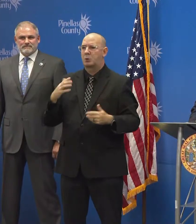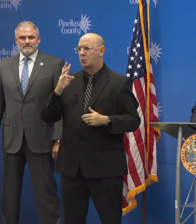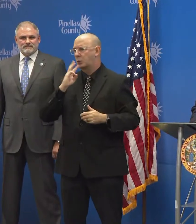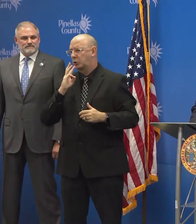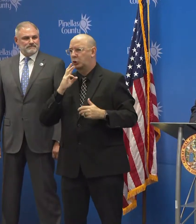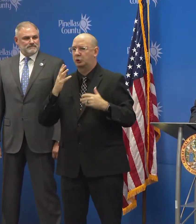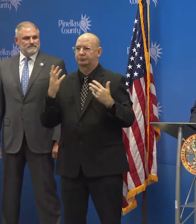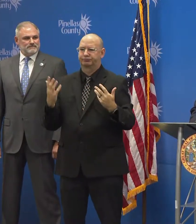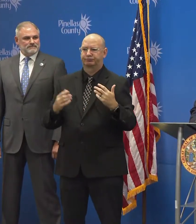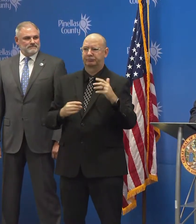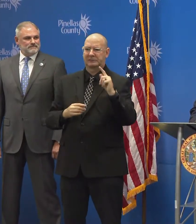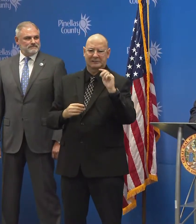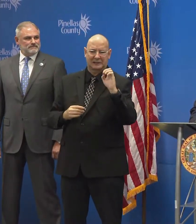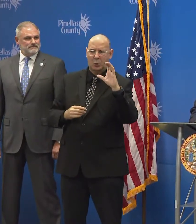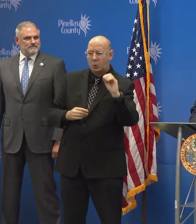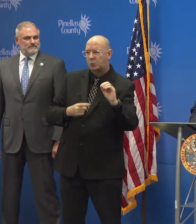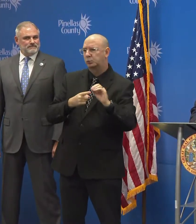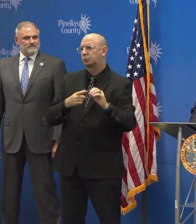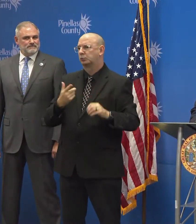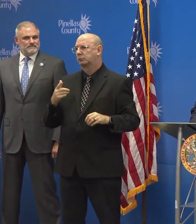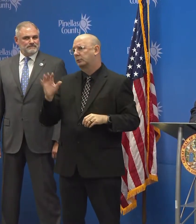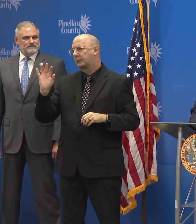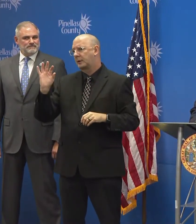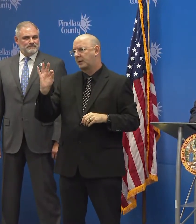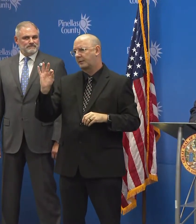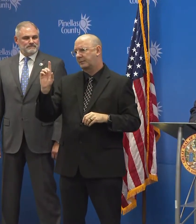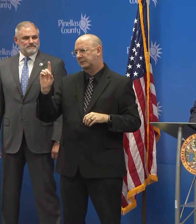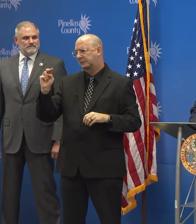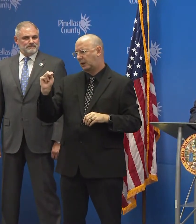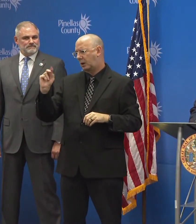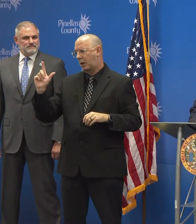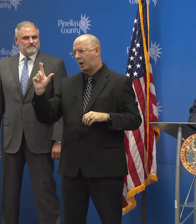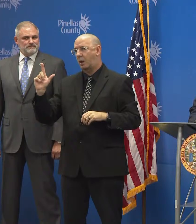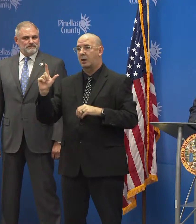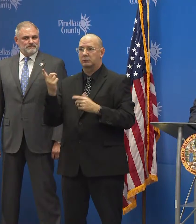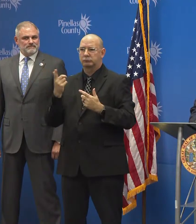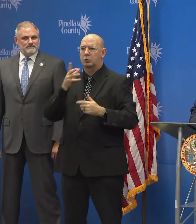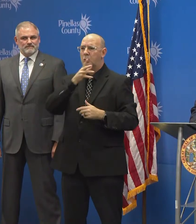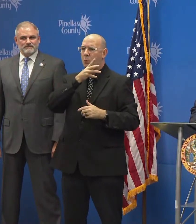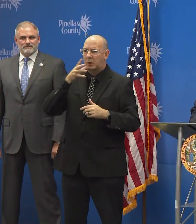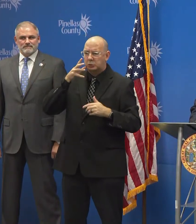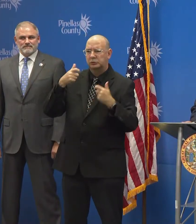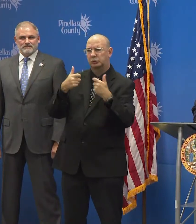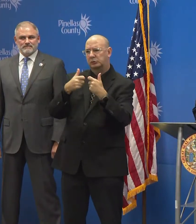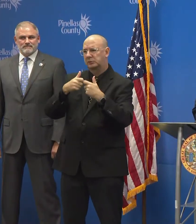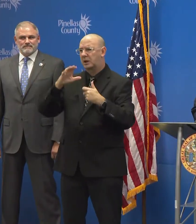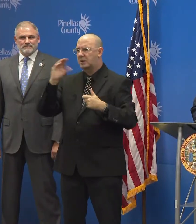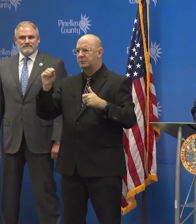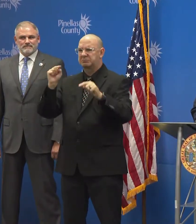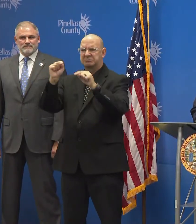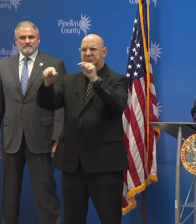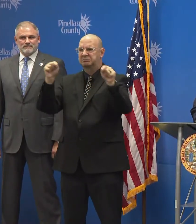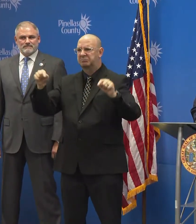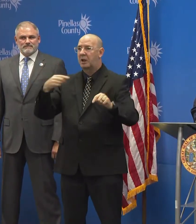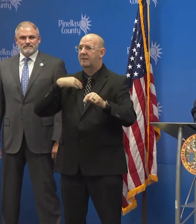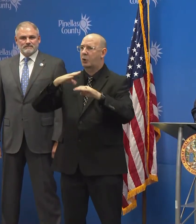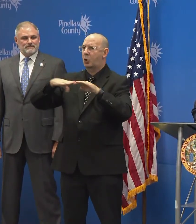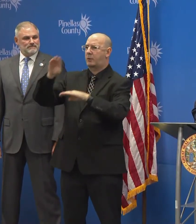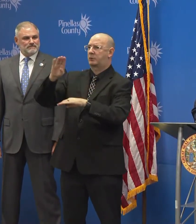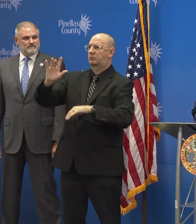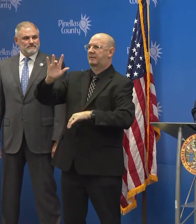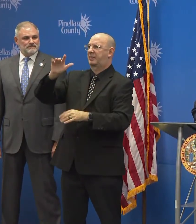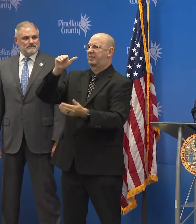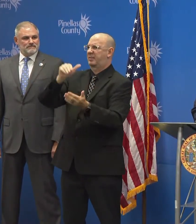TECO, FP&L, municipal providers, as well as rural electric co-ops. You have more than 25,000 linemen that